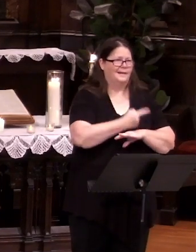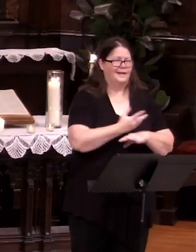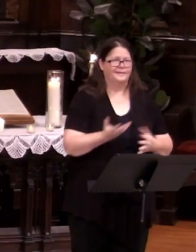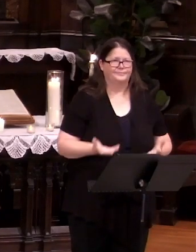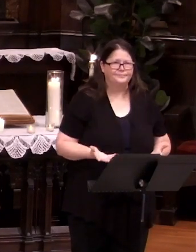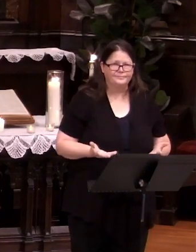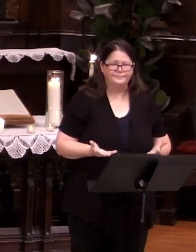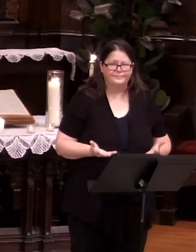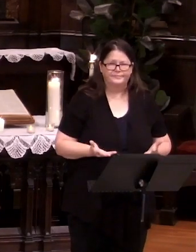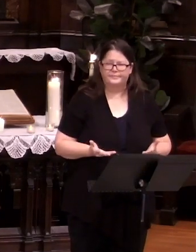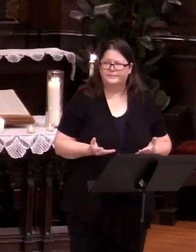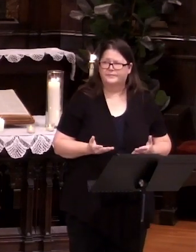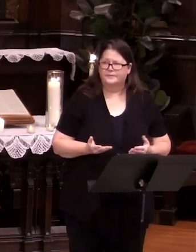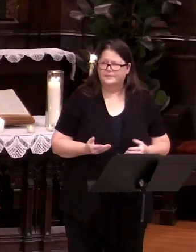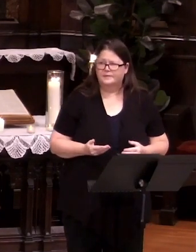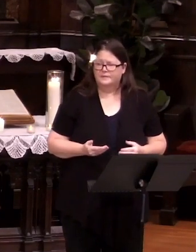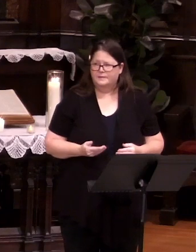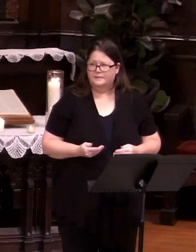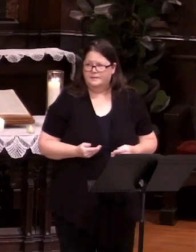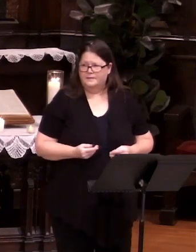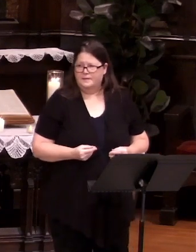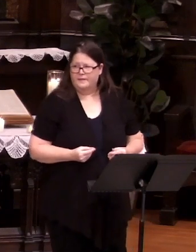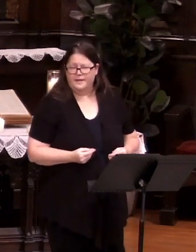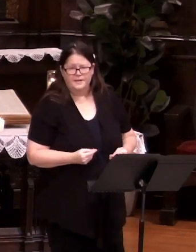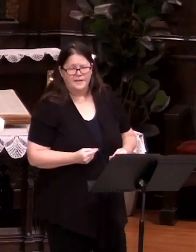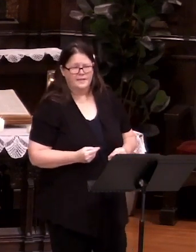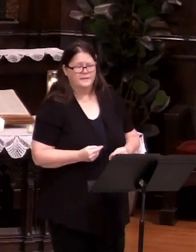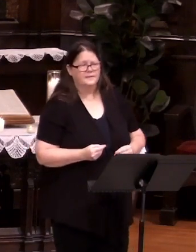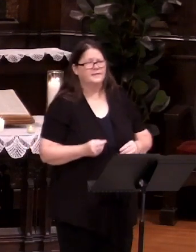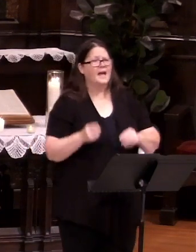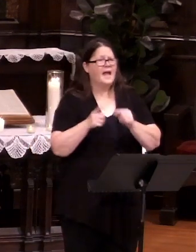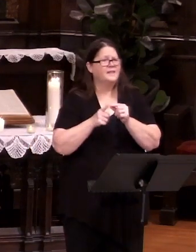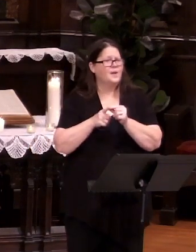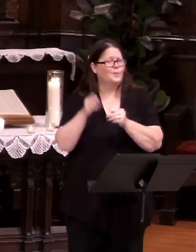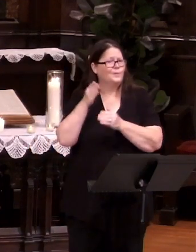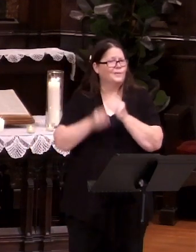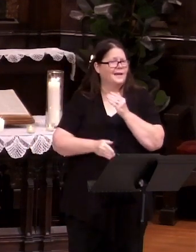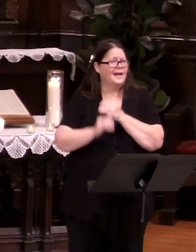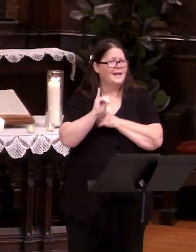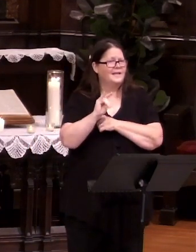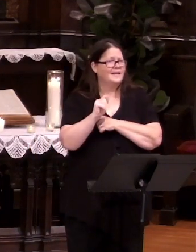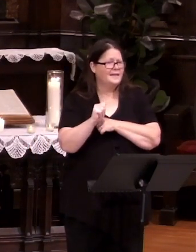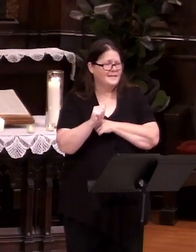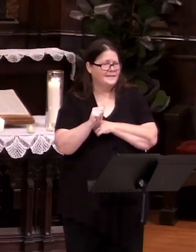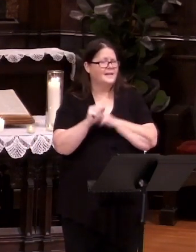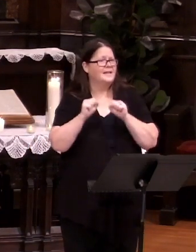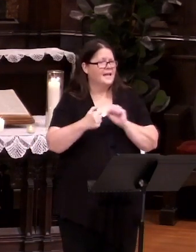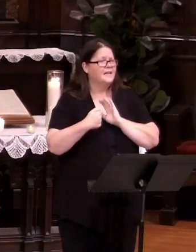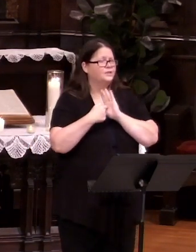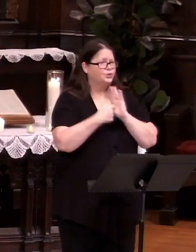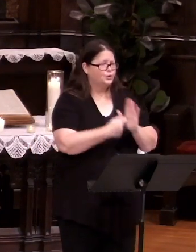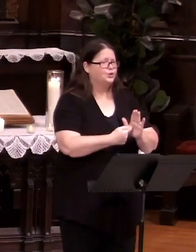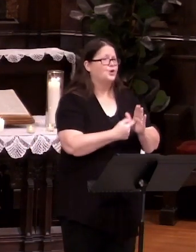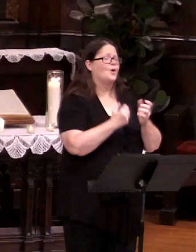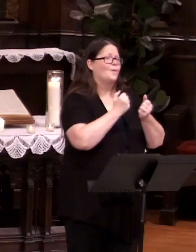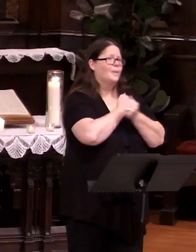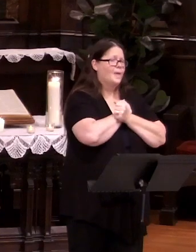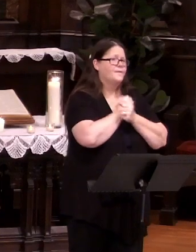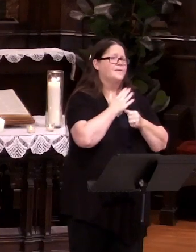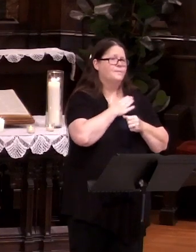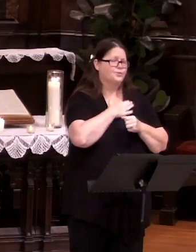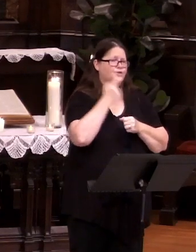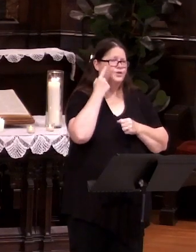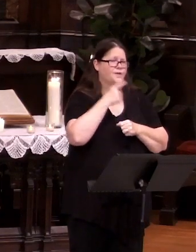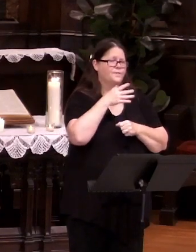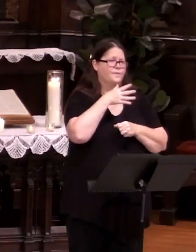For some, the Ita was used as a way of conveying their love and appreciation for the woman who